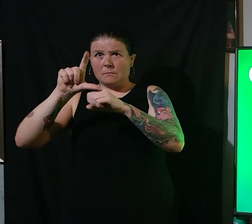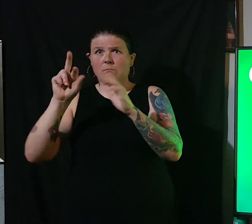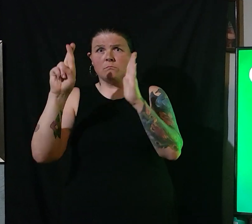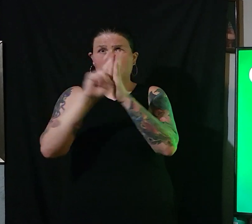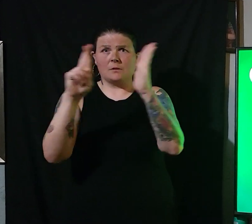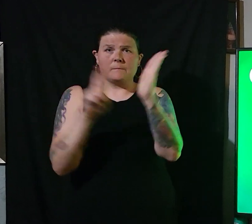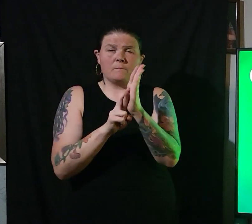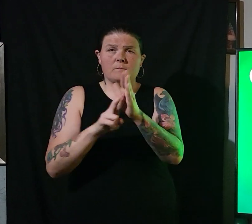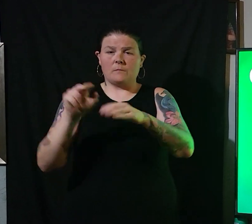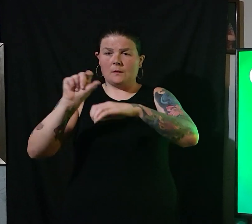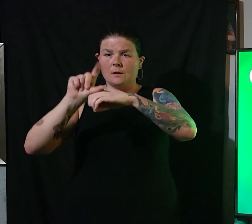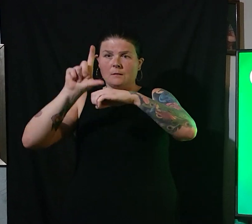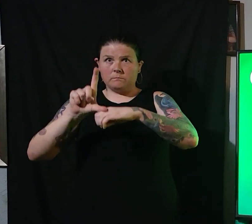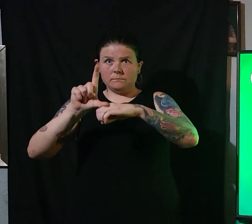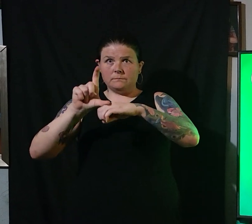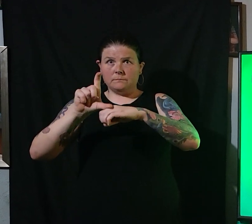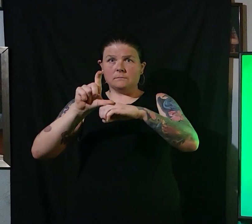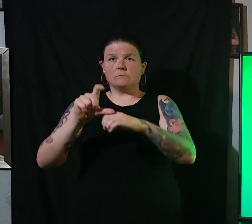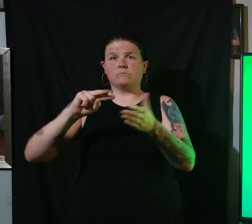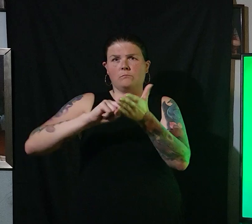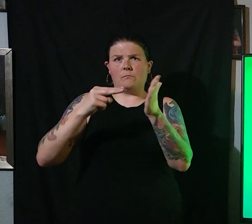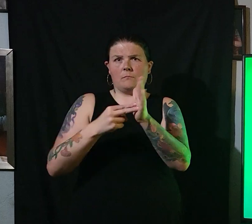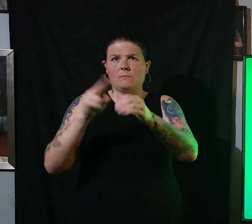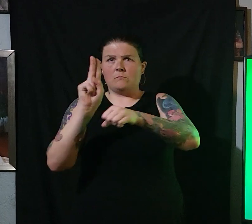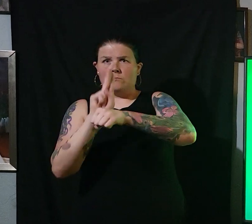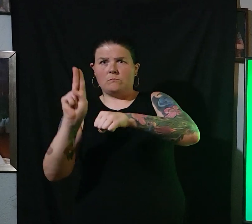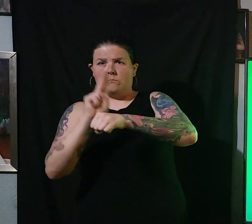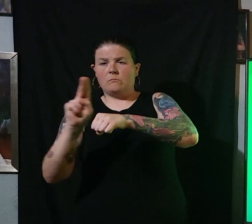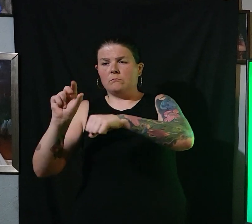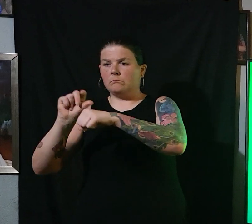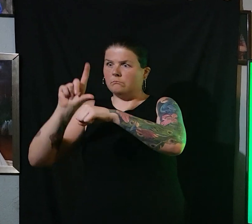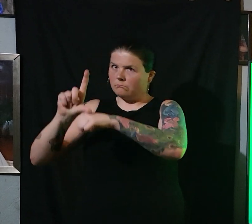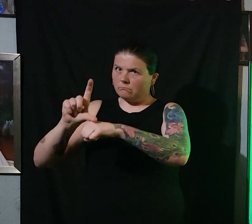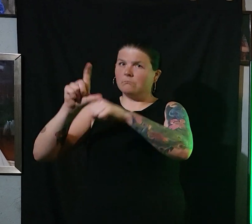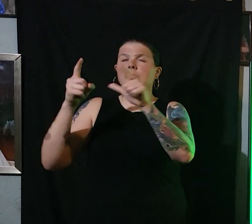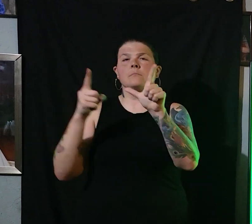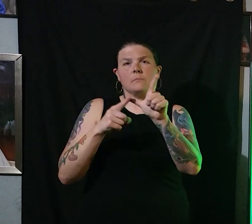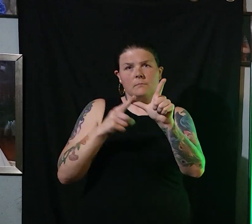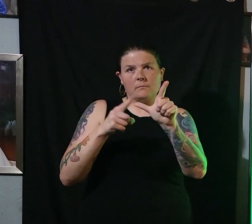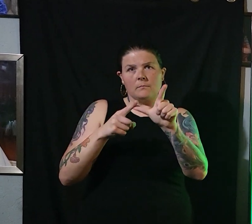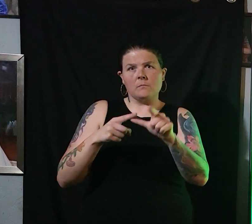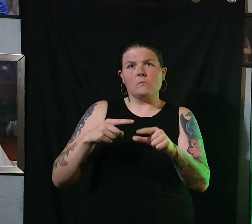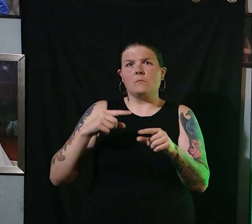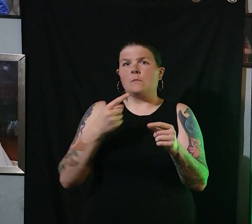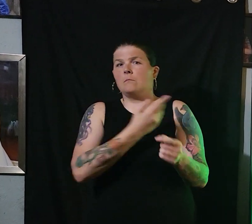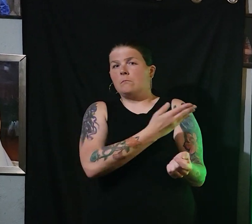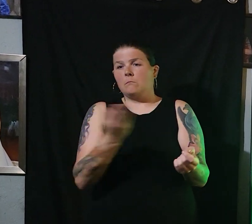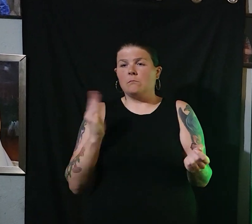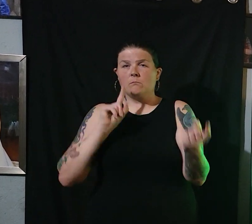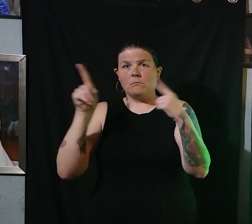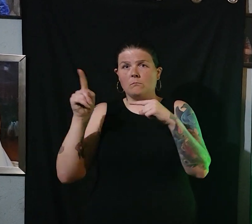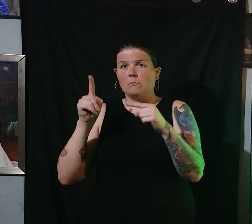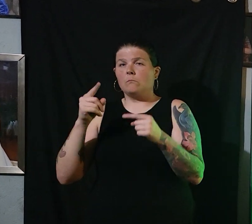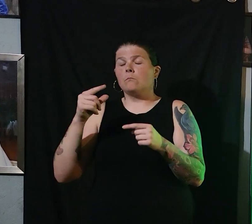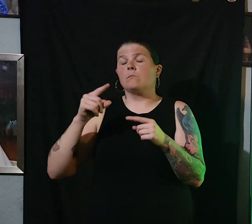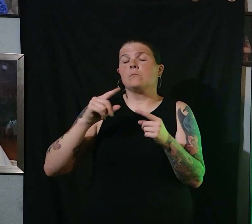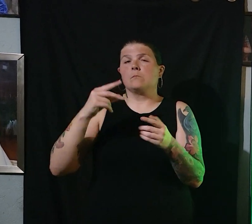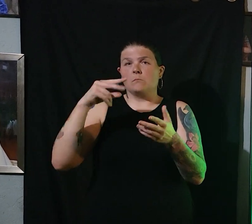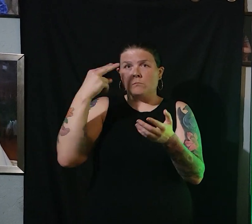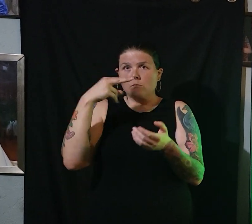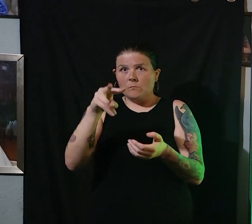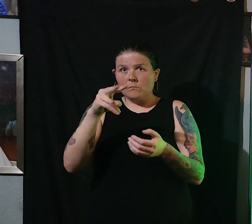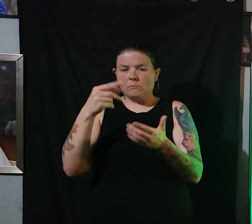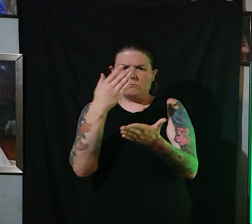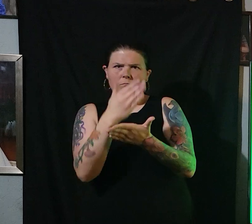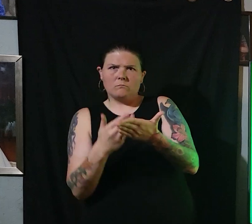rules. Capitalization means using capital letters. We are going to look at some of